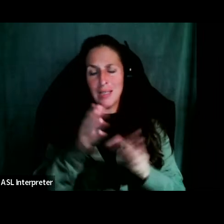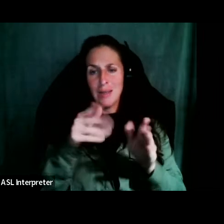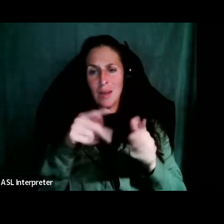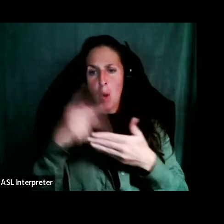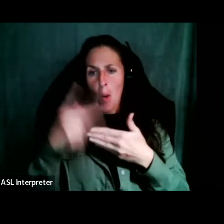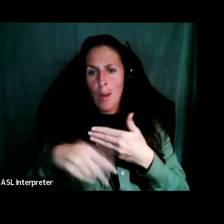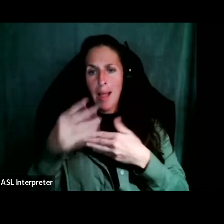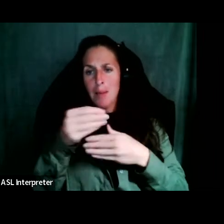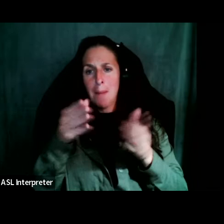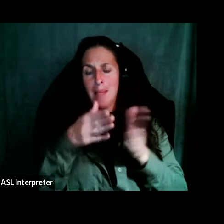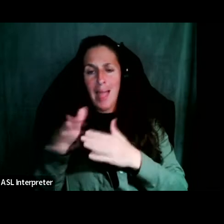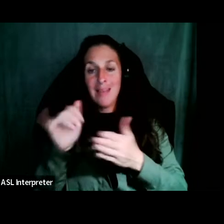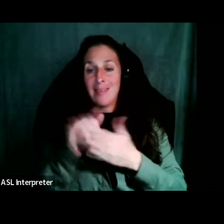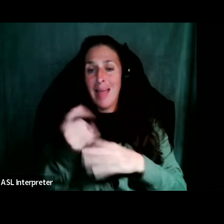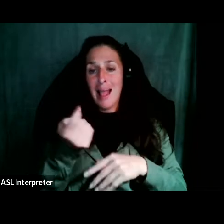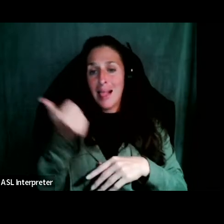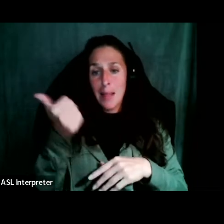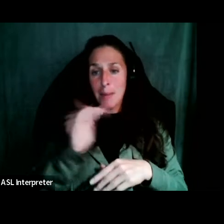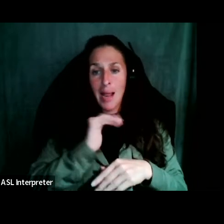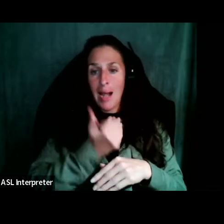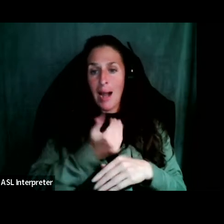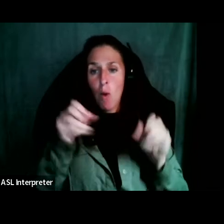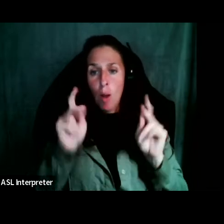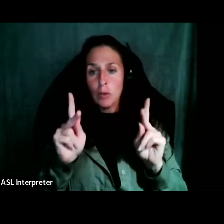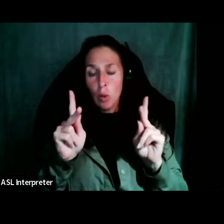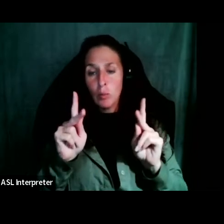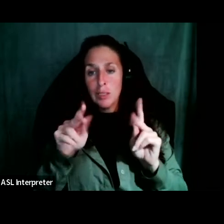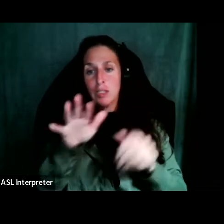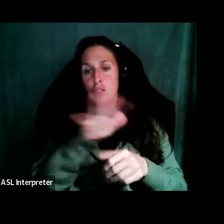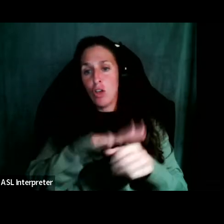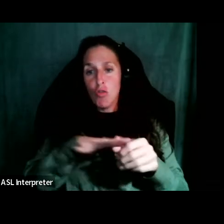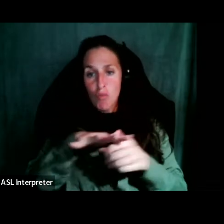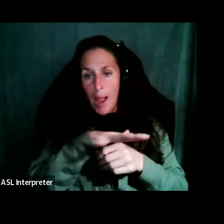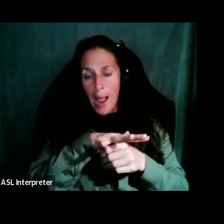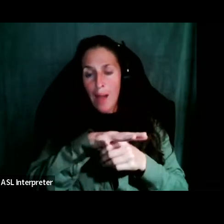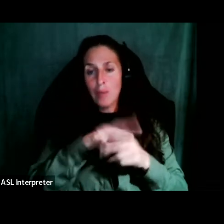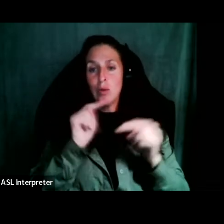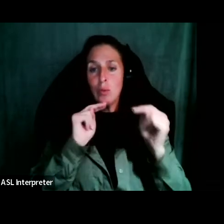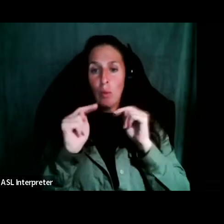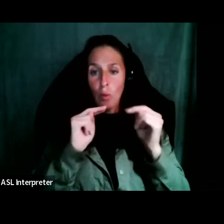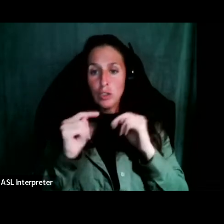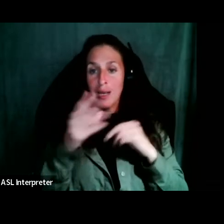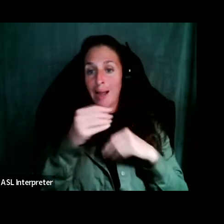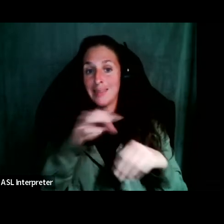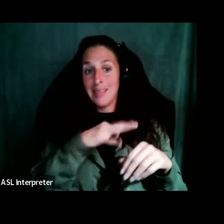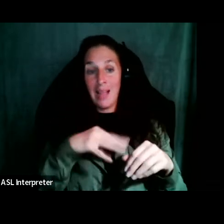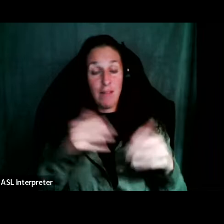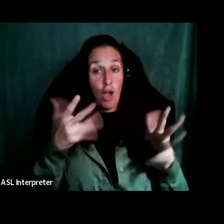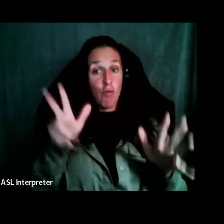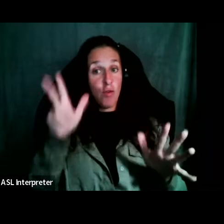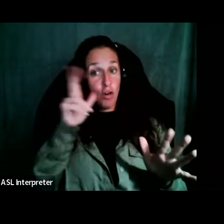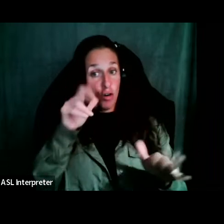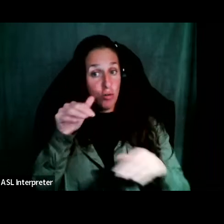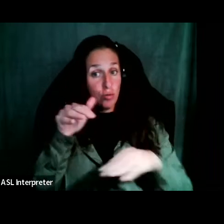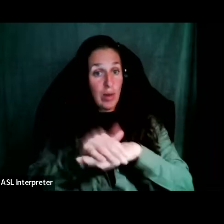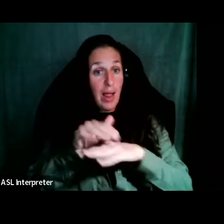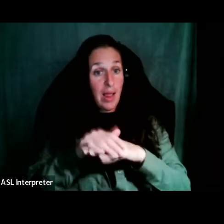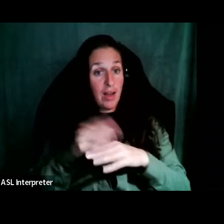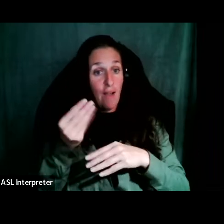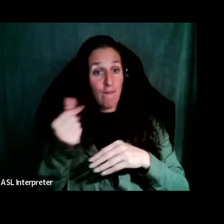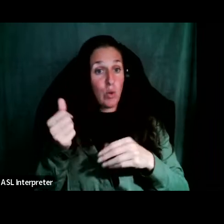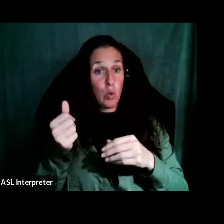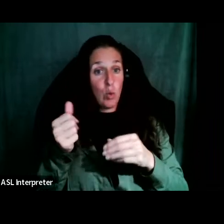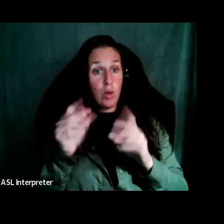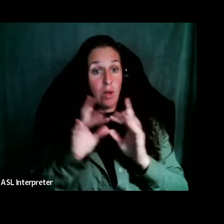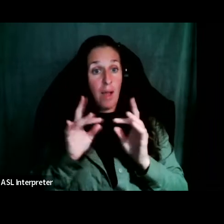that eliminate our opportunities around negotiations and staffing. I've already heard even tonight a couple of comments about